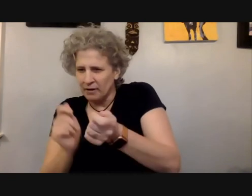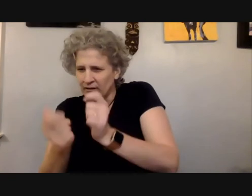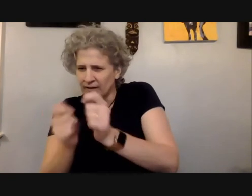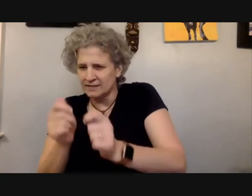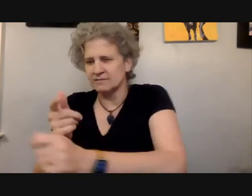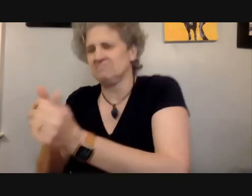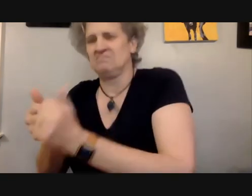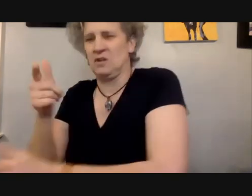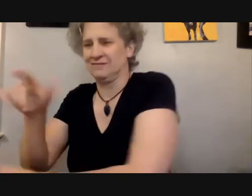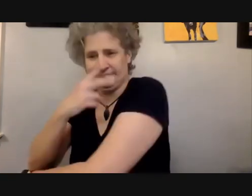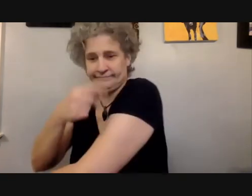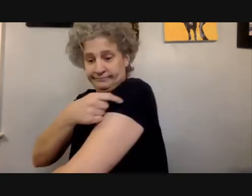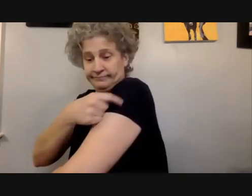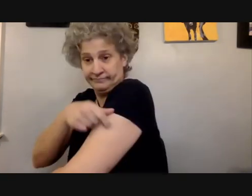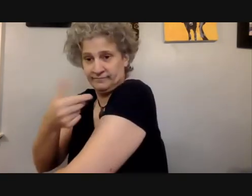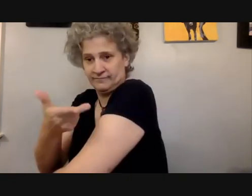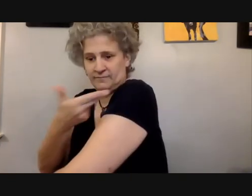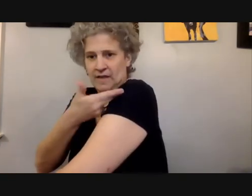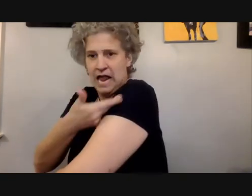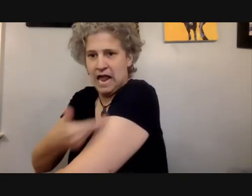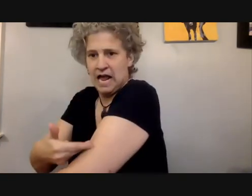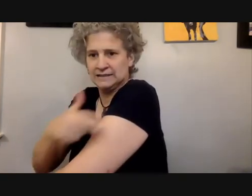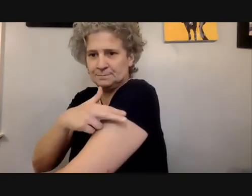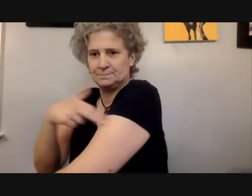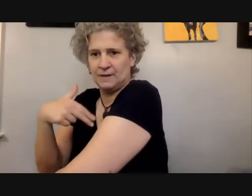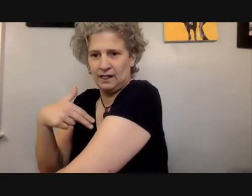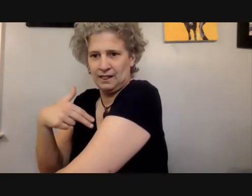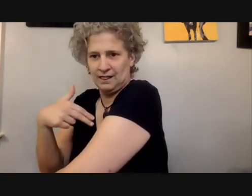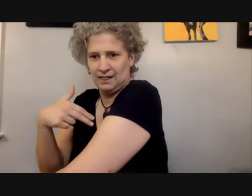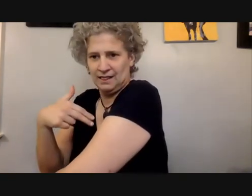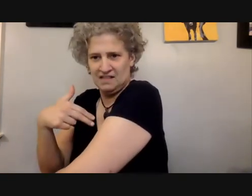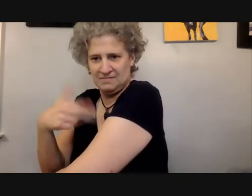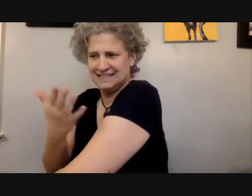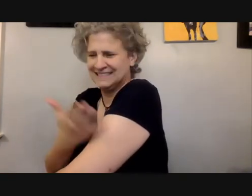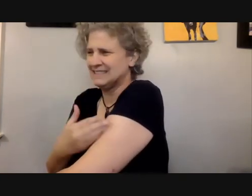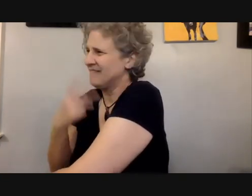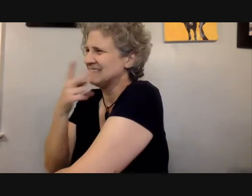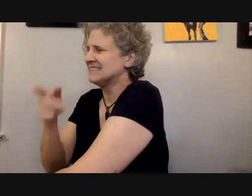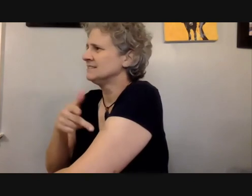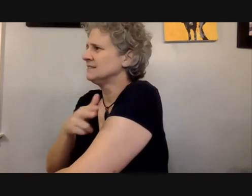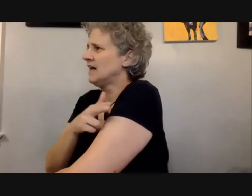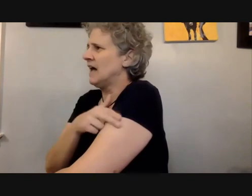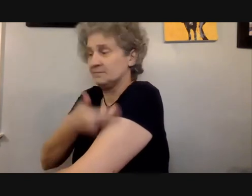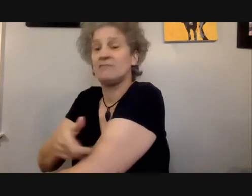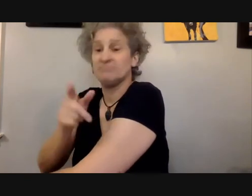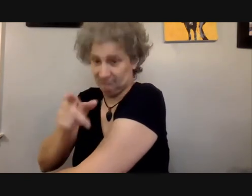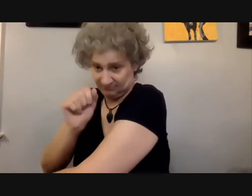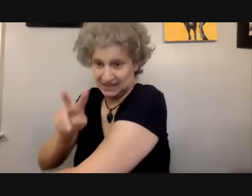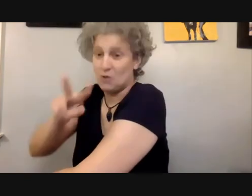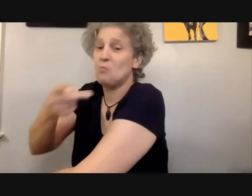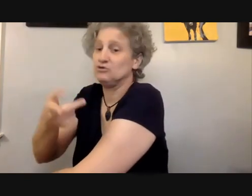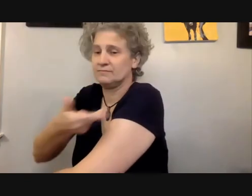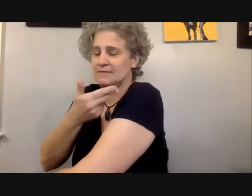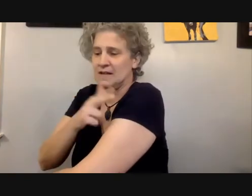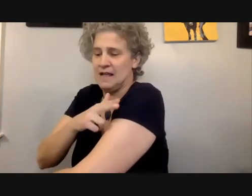hospital. You can see some variations on this. It's the shape of a cross done with an H hand shape.